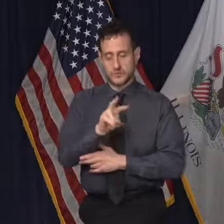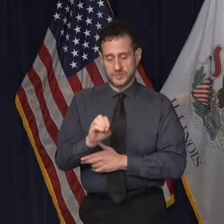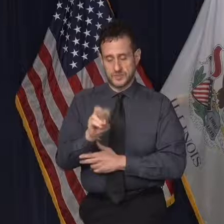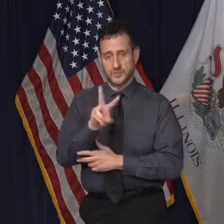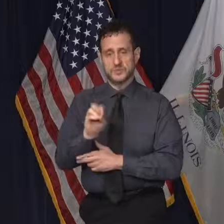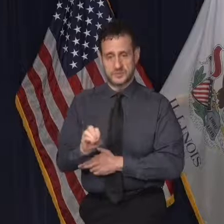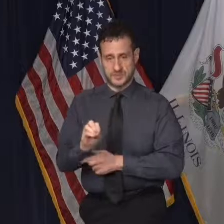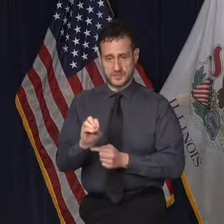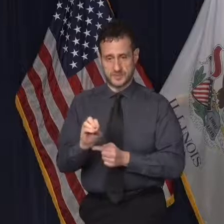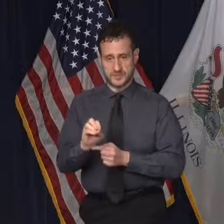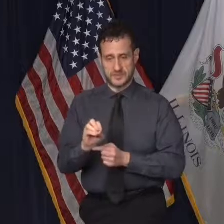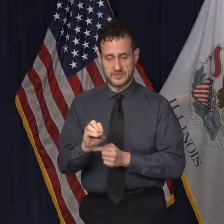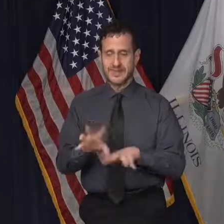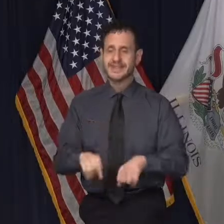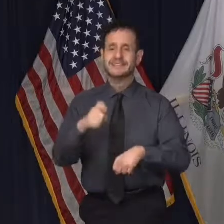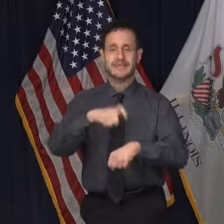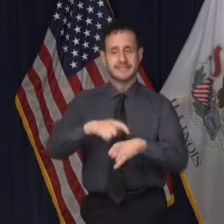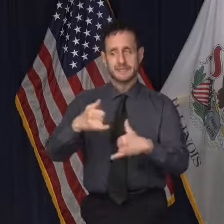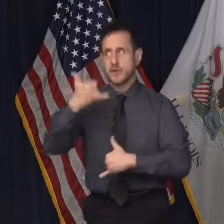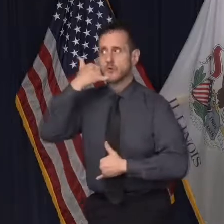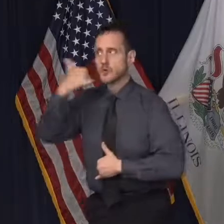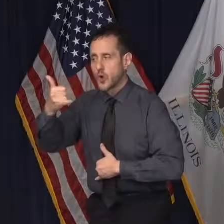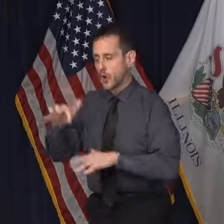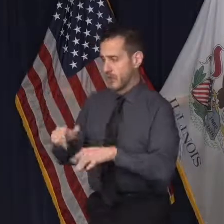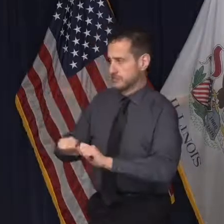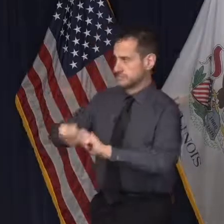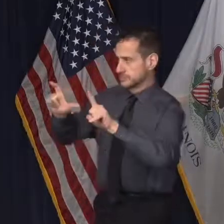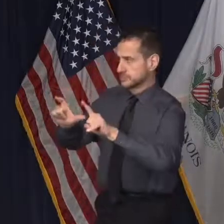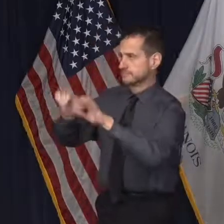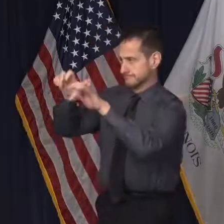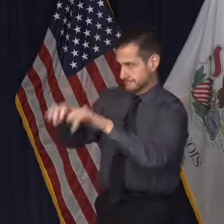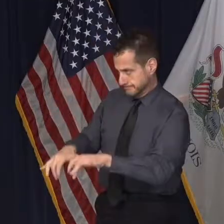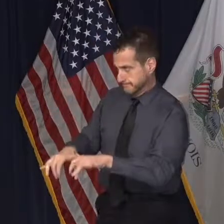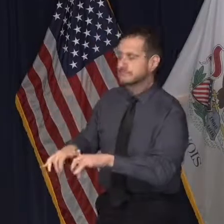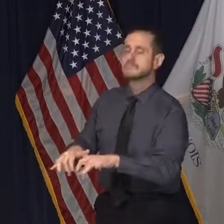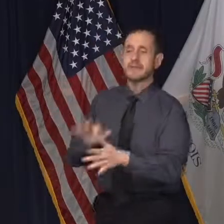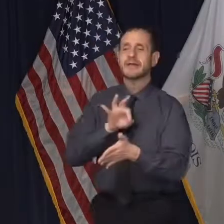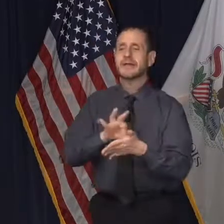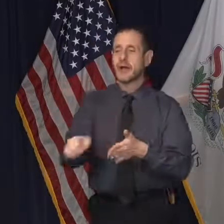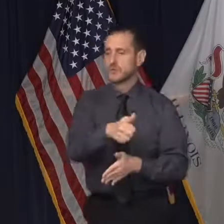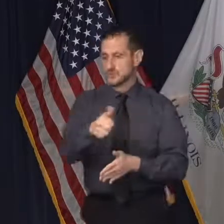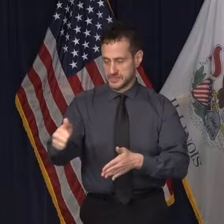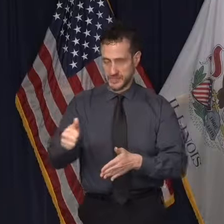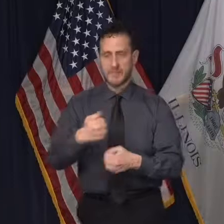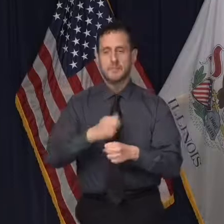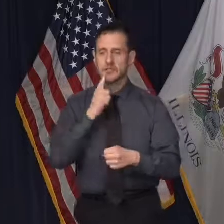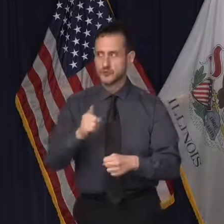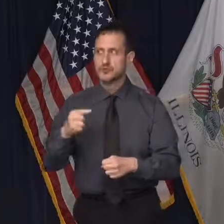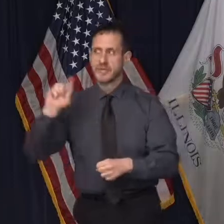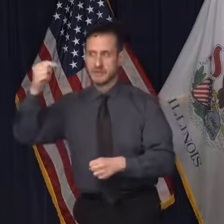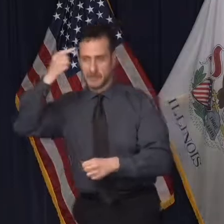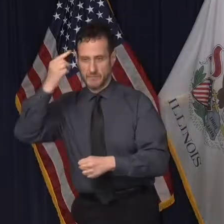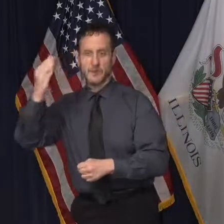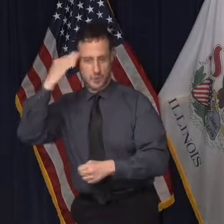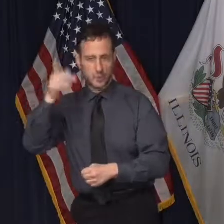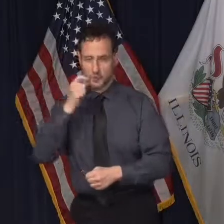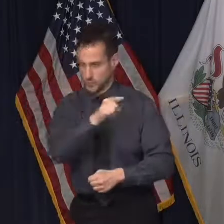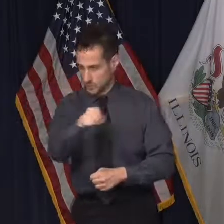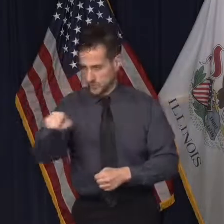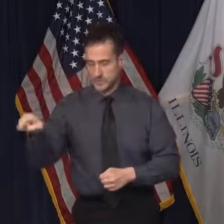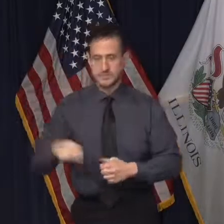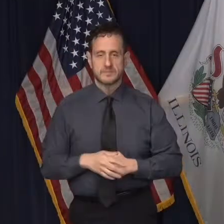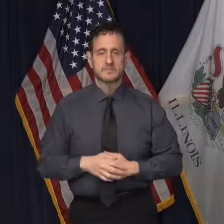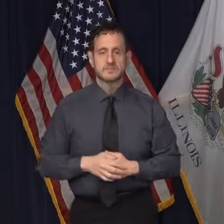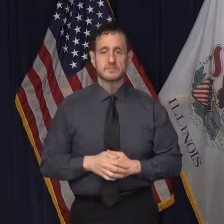1-844-330-2020. Take the time to make sure that your voice is heard. So thank you, and with that, I'd like to turn it over to our Director